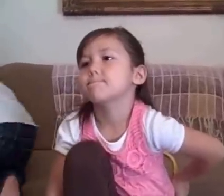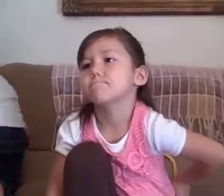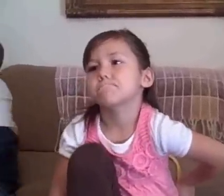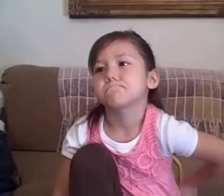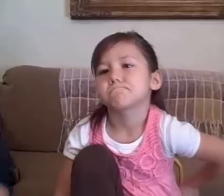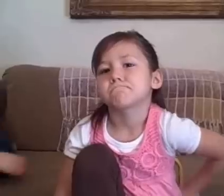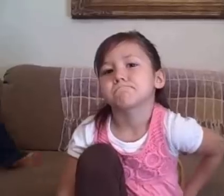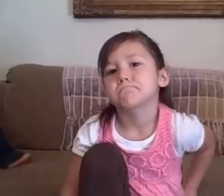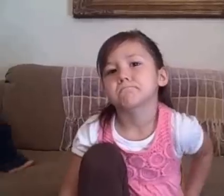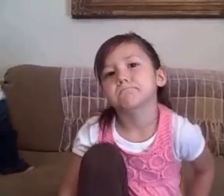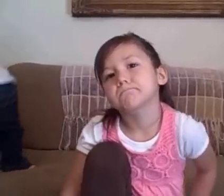What is cheese?